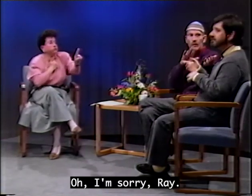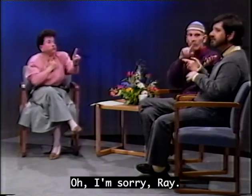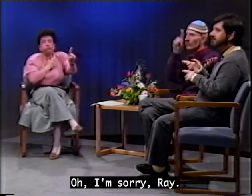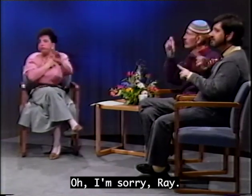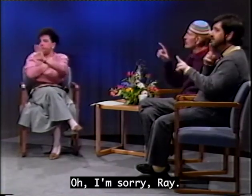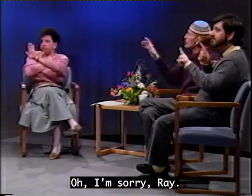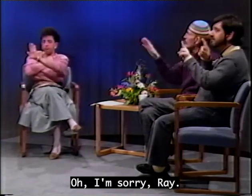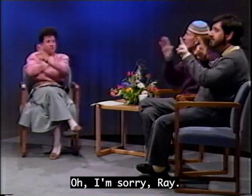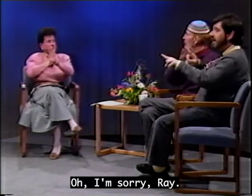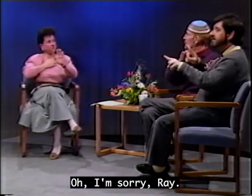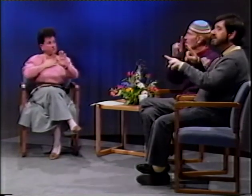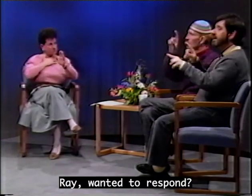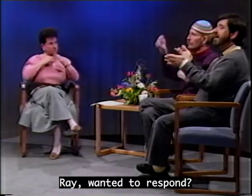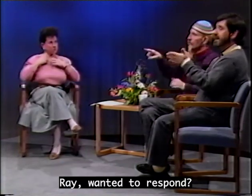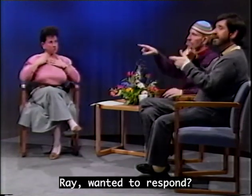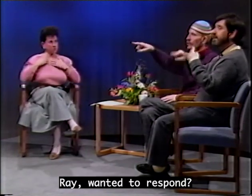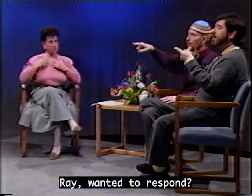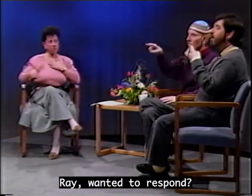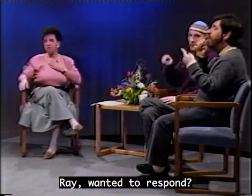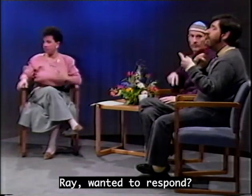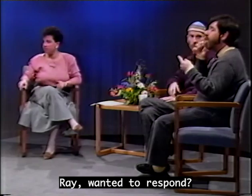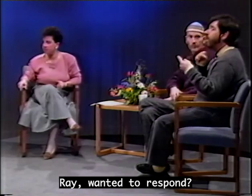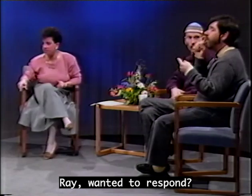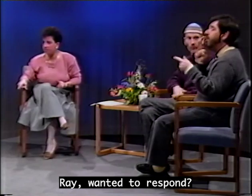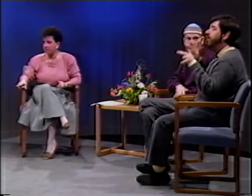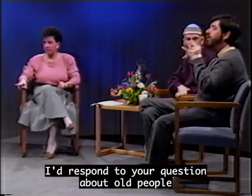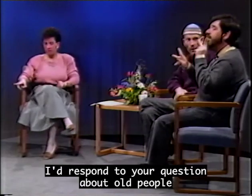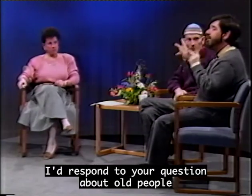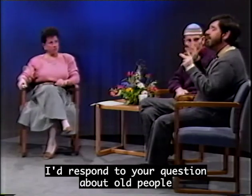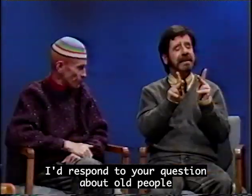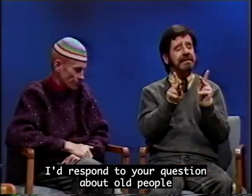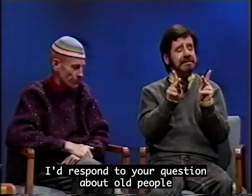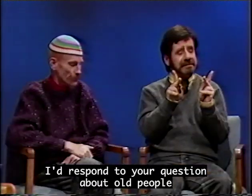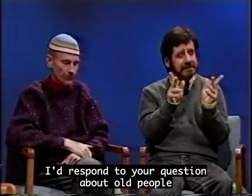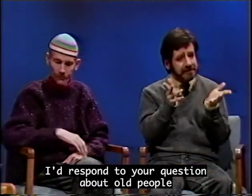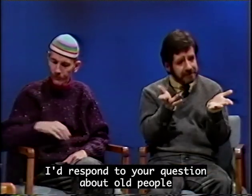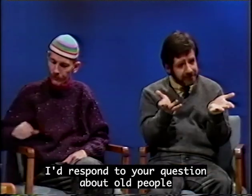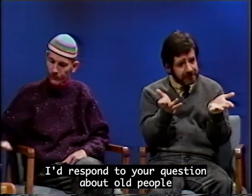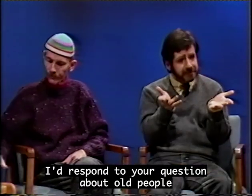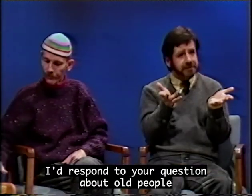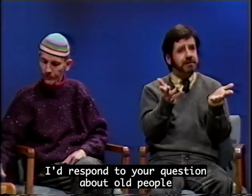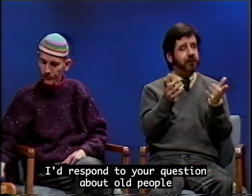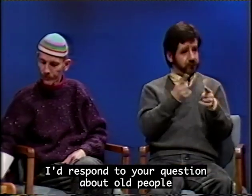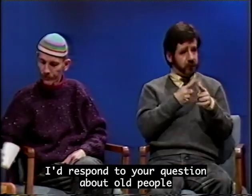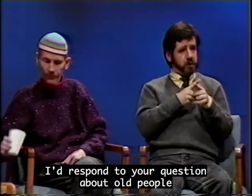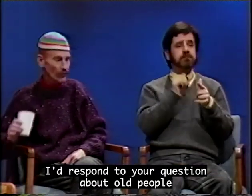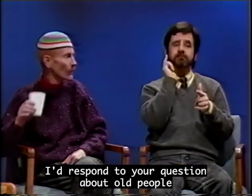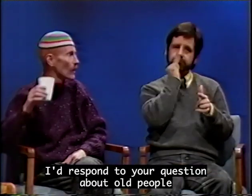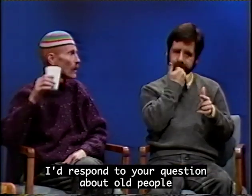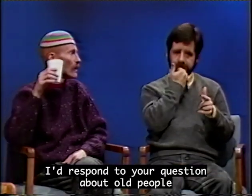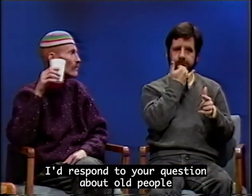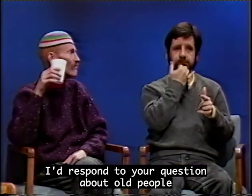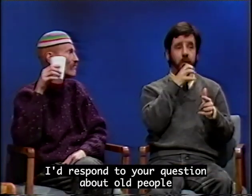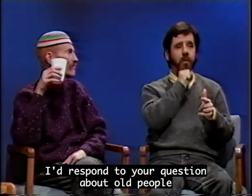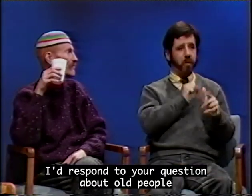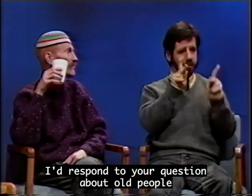Okay. Oh, I'm sorry, Ray. Ray wanted to respond? I'd respond to your question about old people